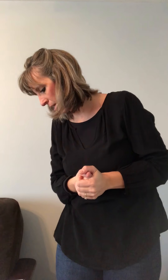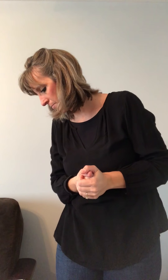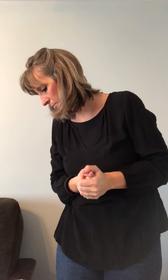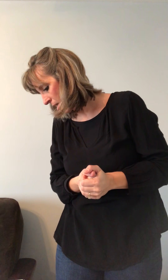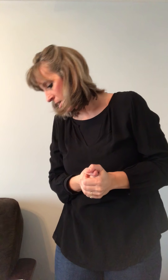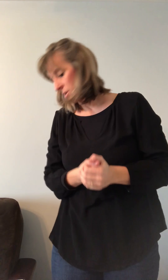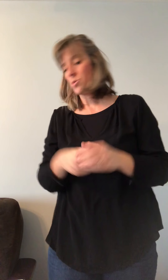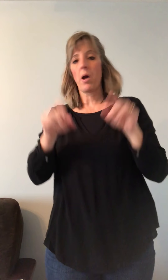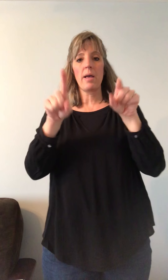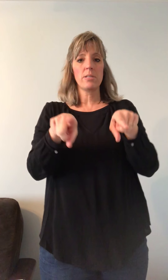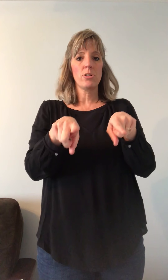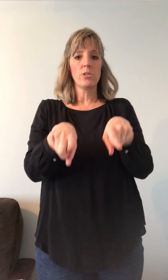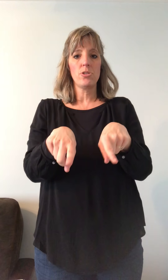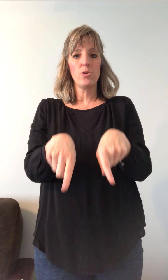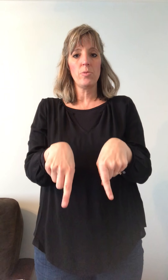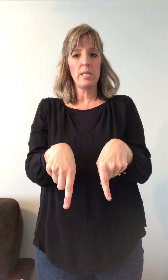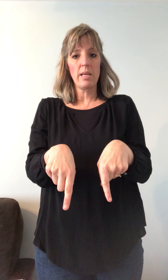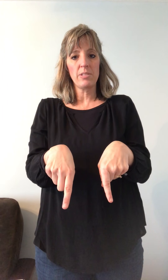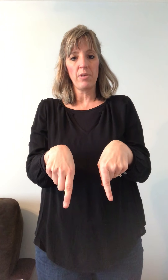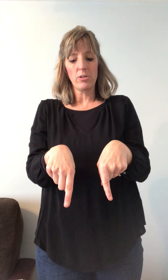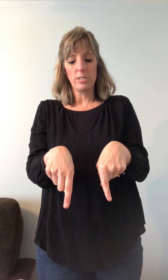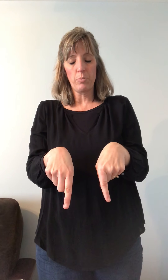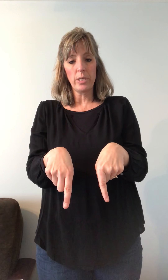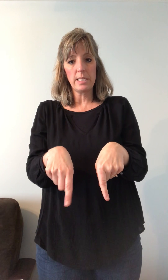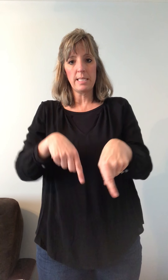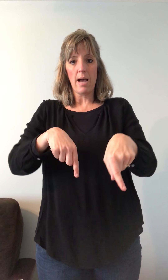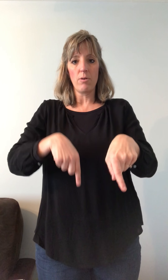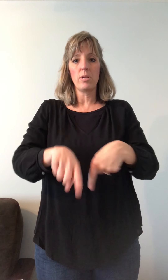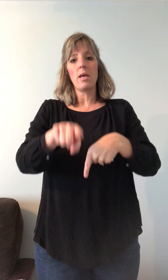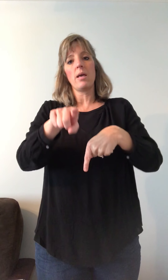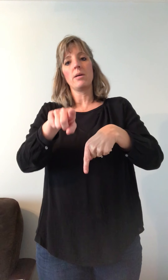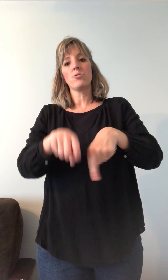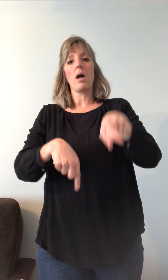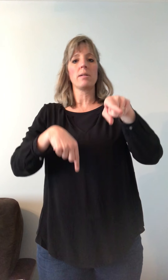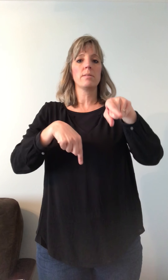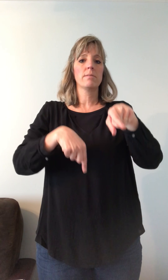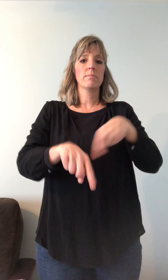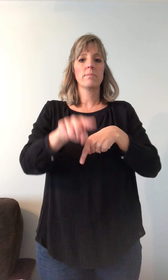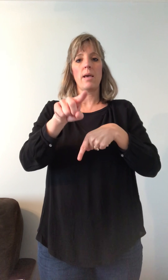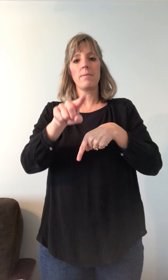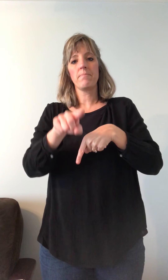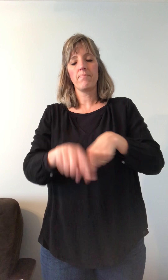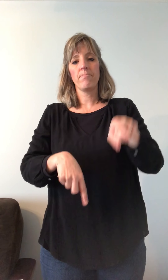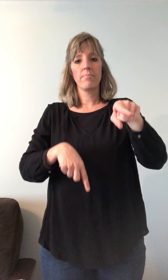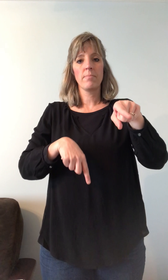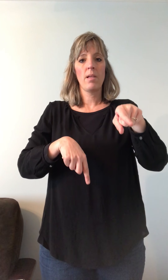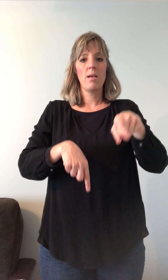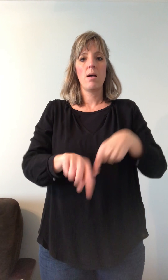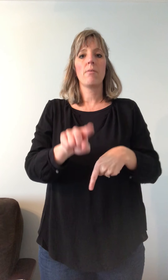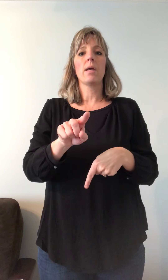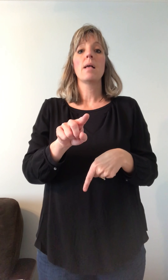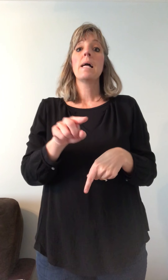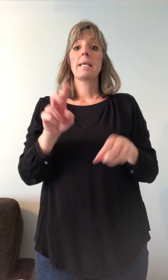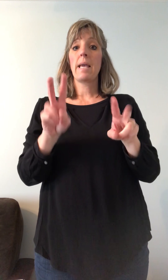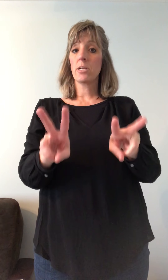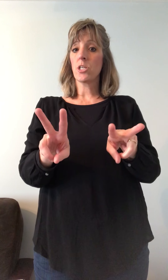okay? Trot, or your 2 index fingers pointed down, and trot, okay? All right,